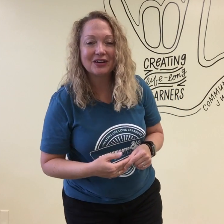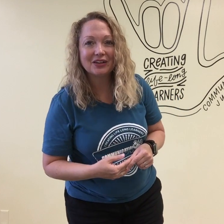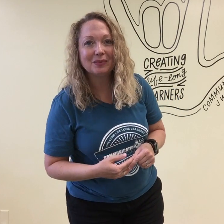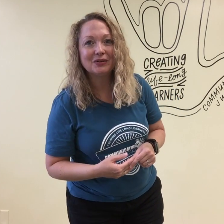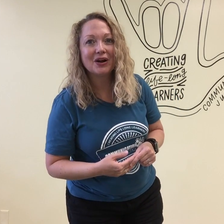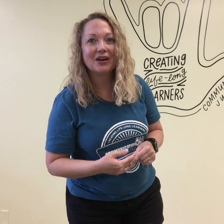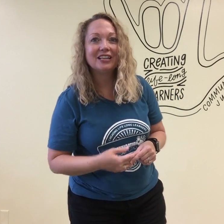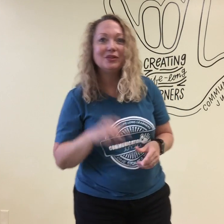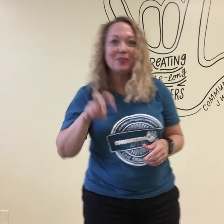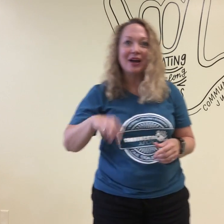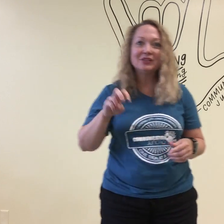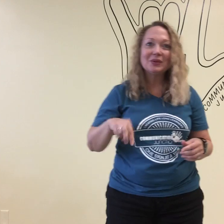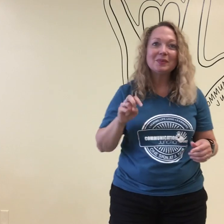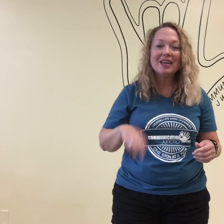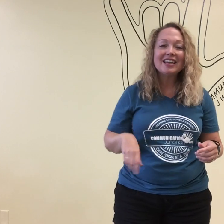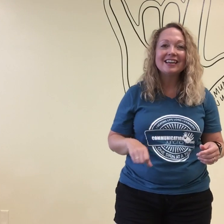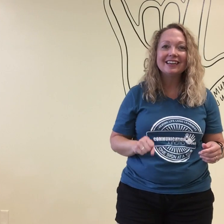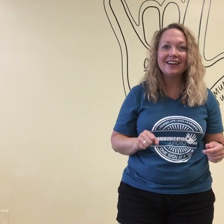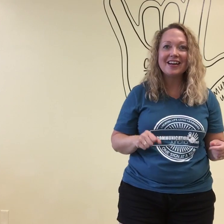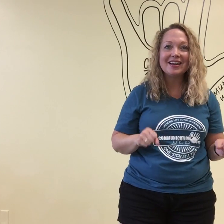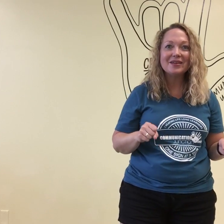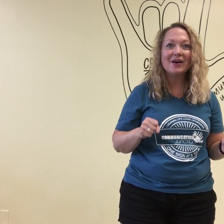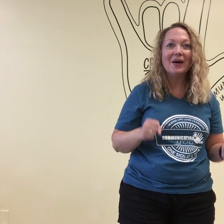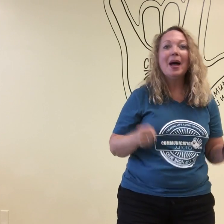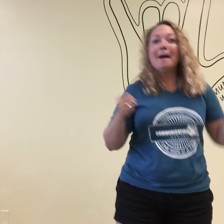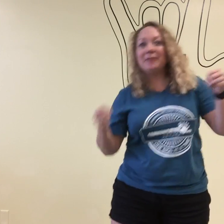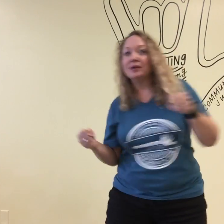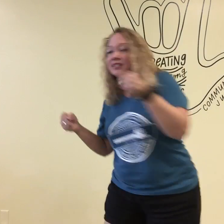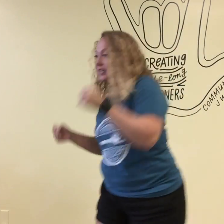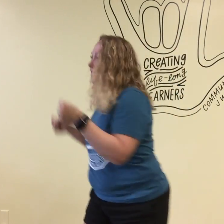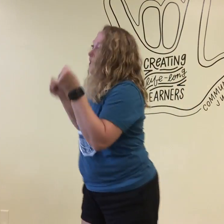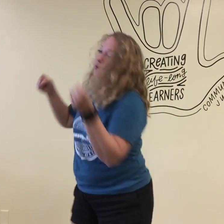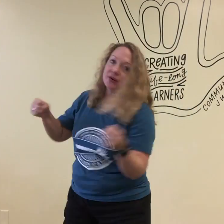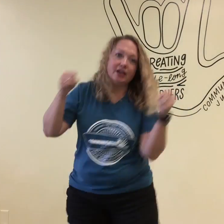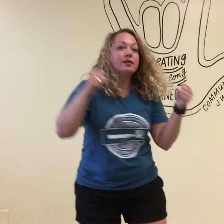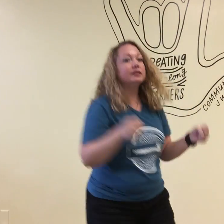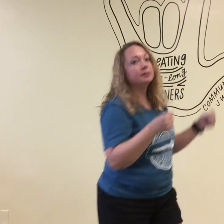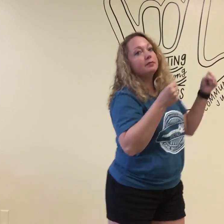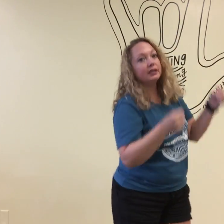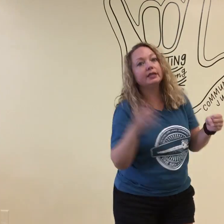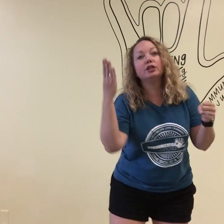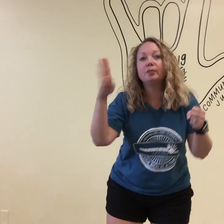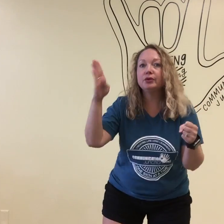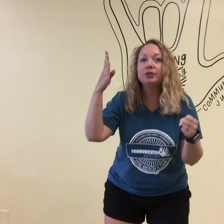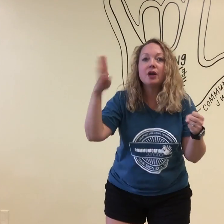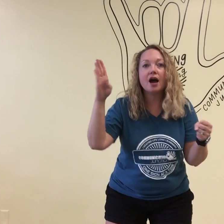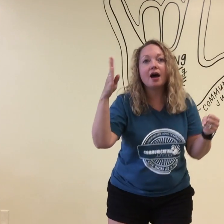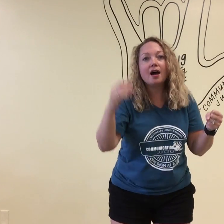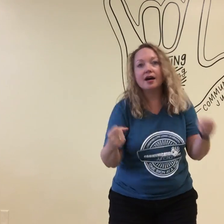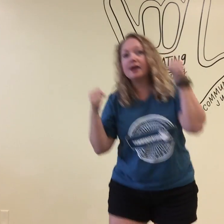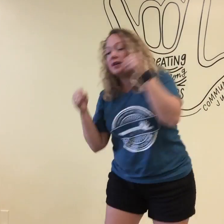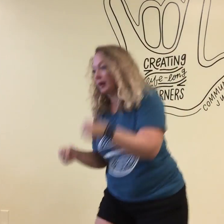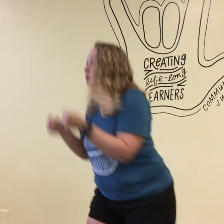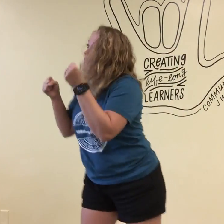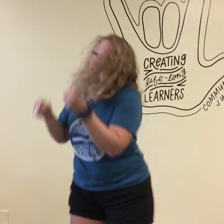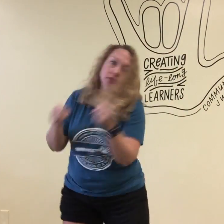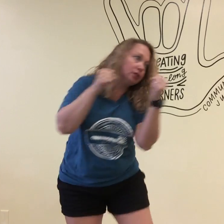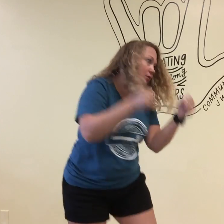little blue car. Can you bounce with me? All right, here we go. Bouncing around in my little blue car, bouncing